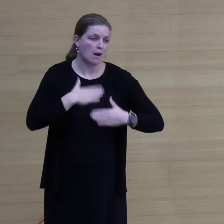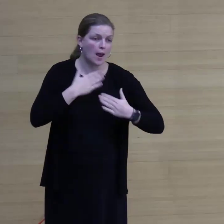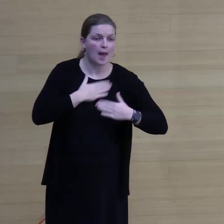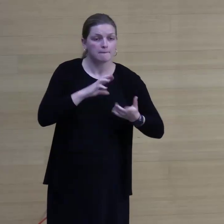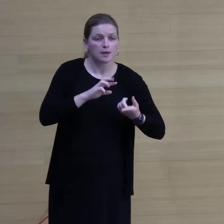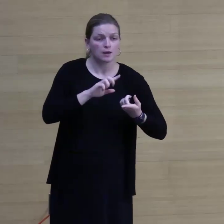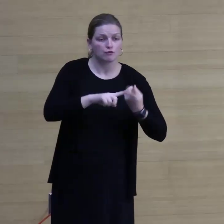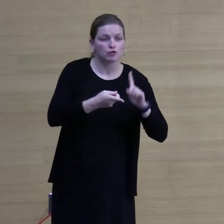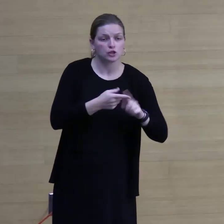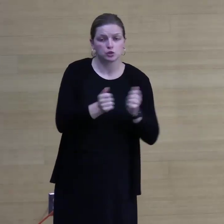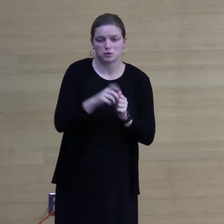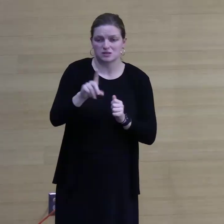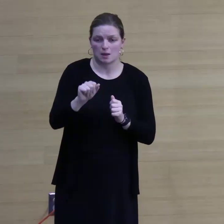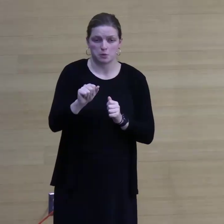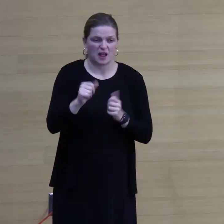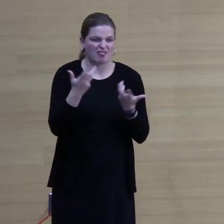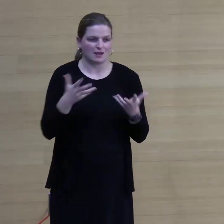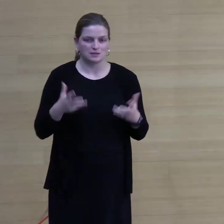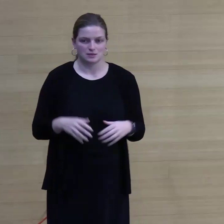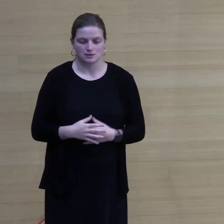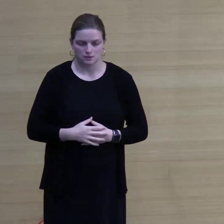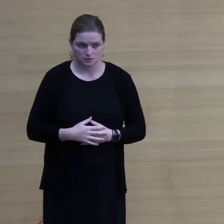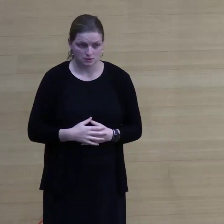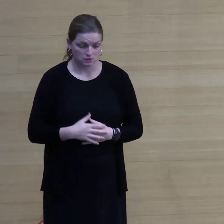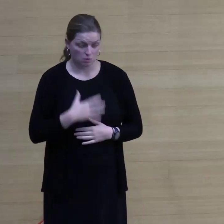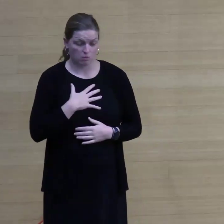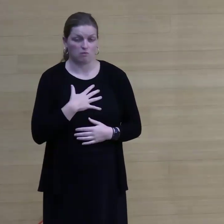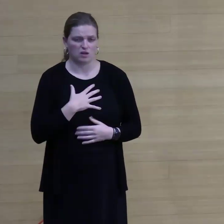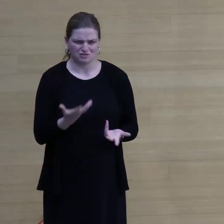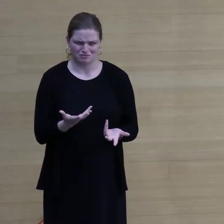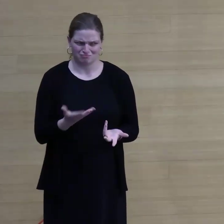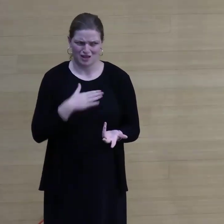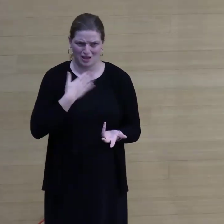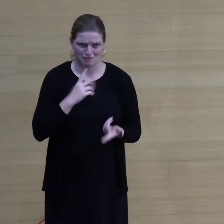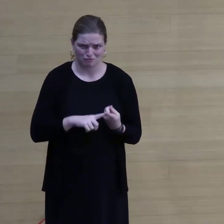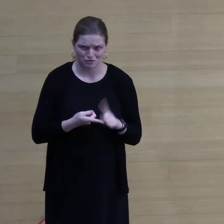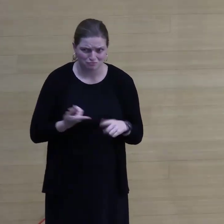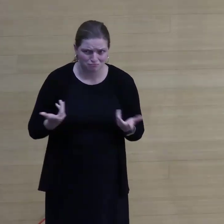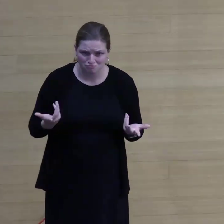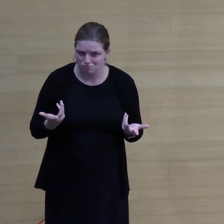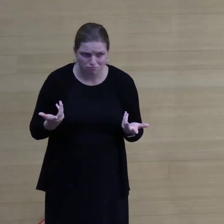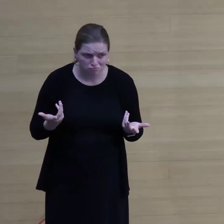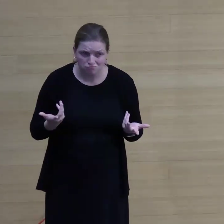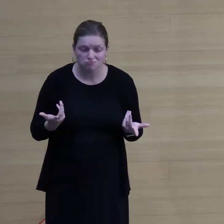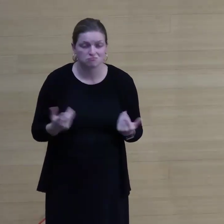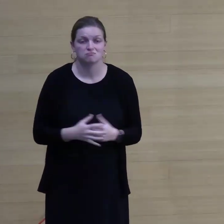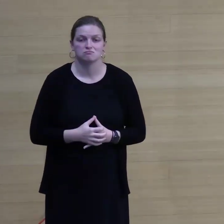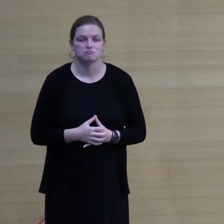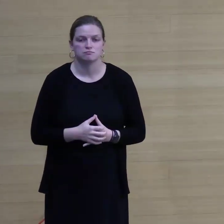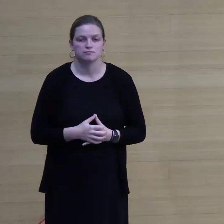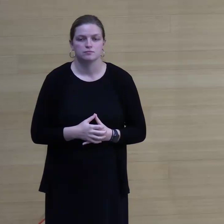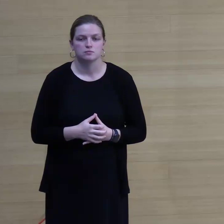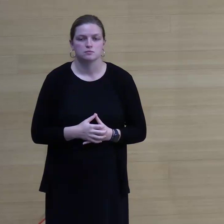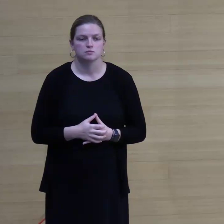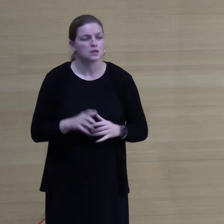disabled people. Wow. And I was like, happy friendships? Like,